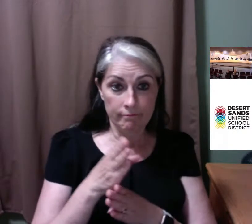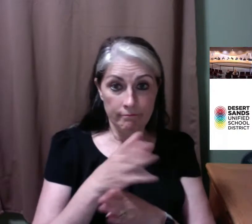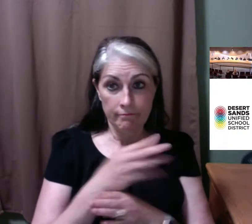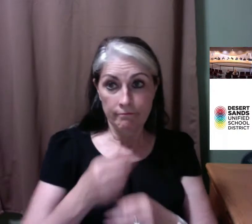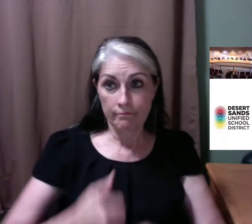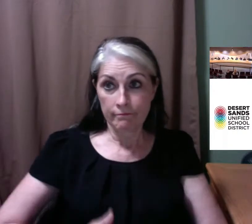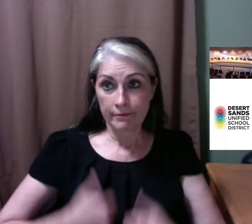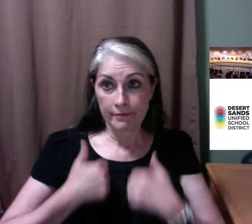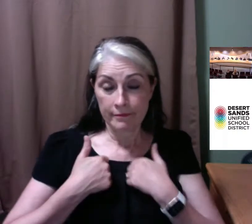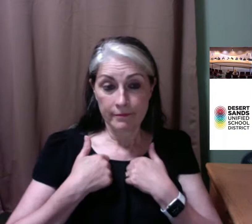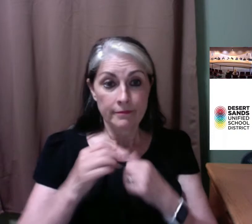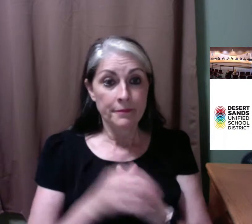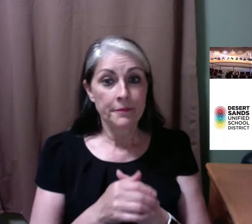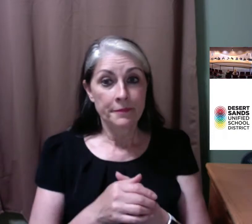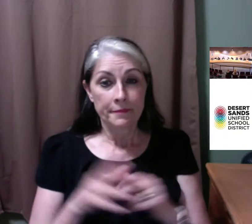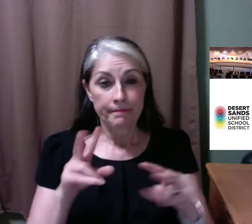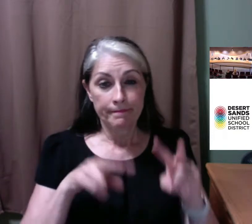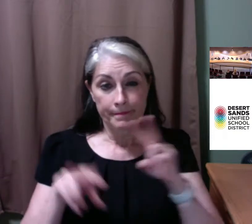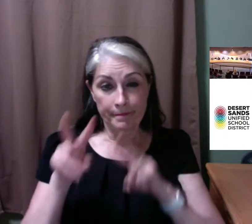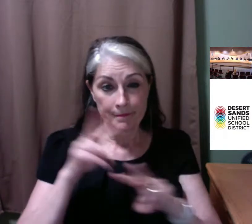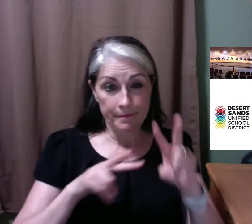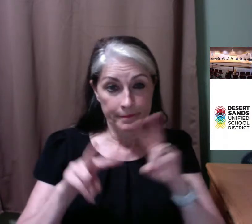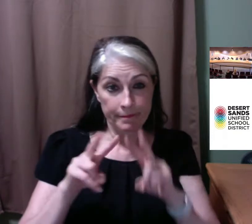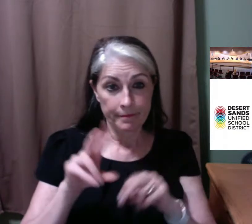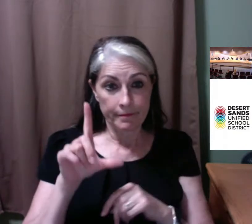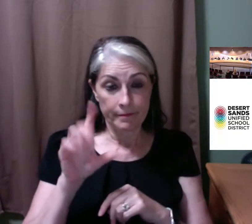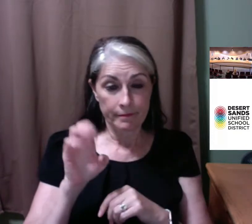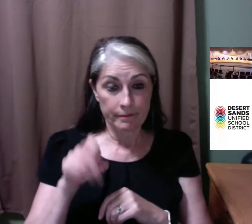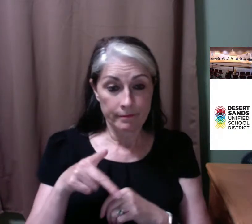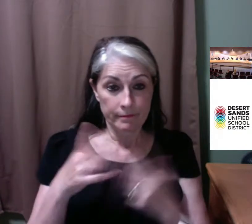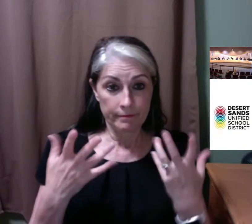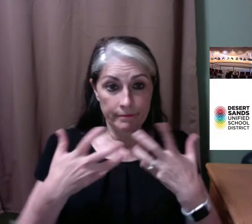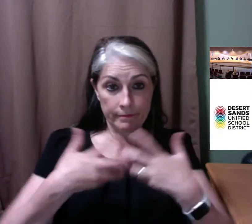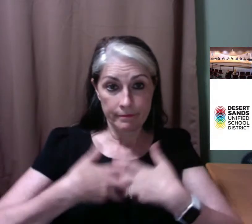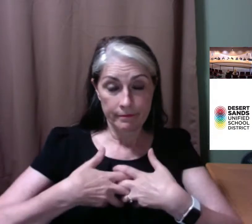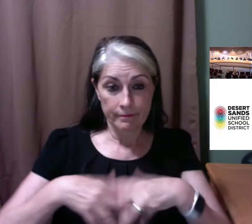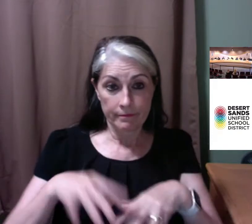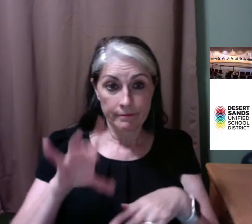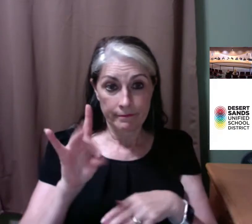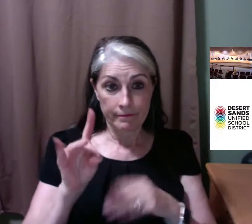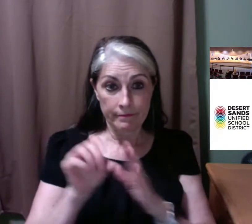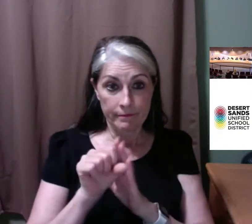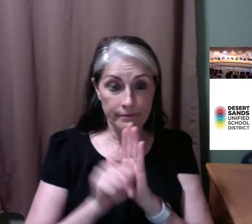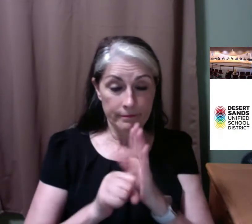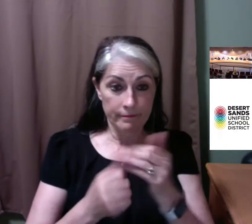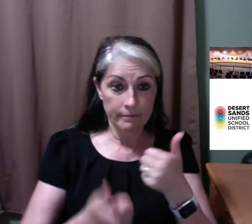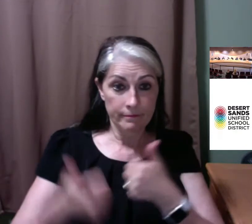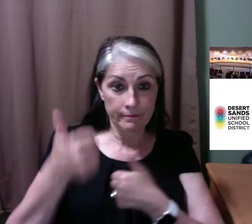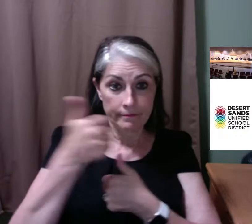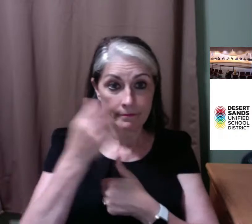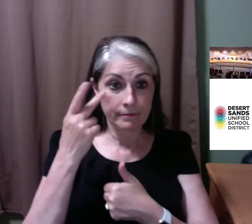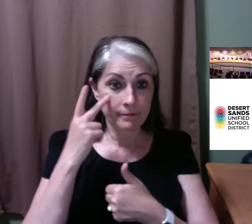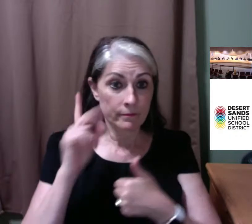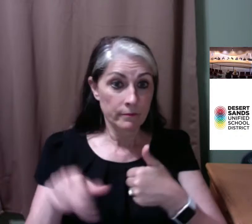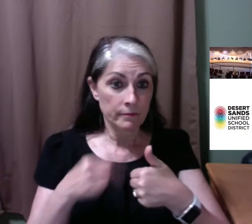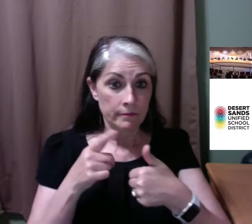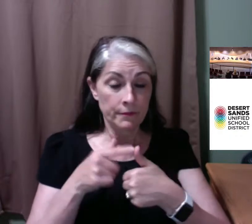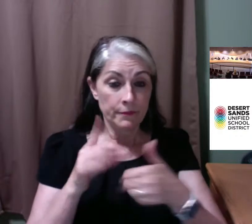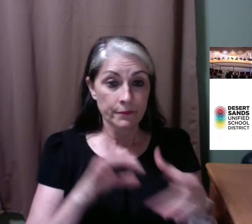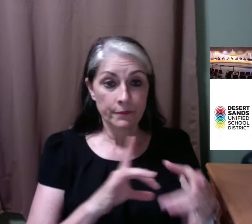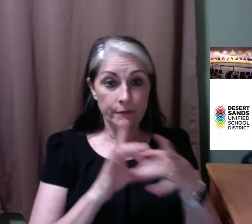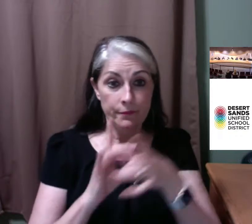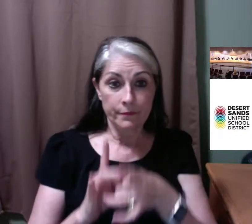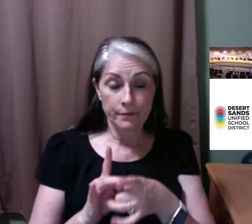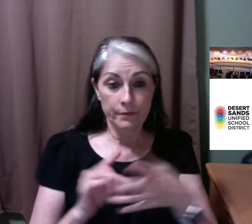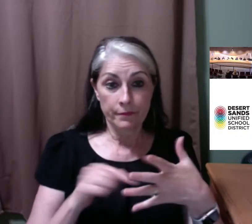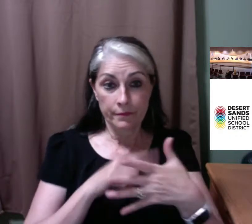life. So let's look at how the LCAP goals align with the 8 state priorities. Here you see goal 1 and connection to